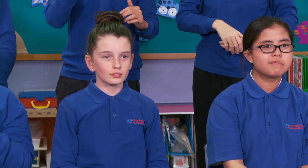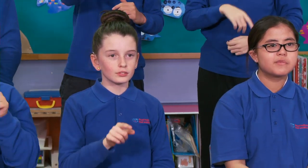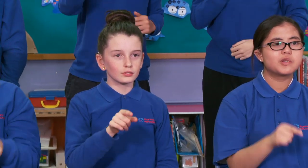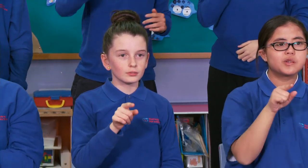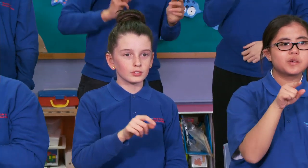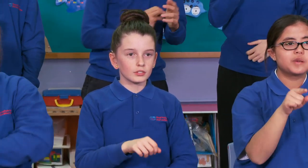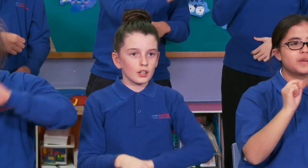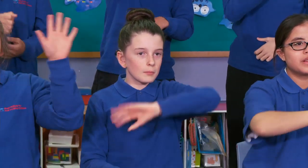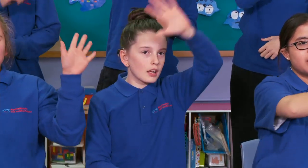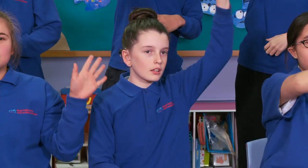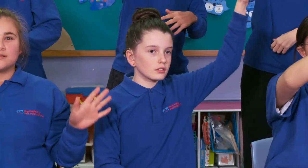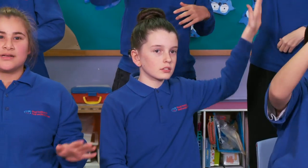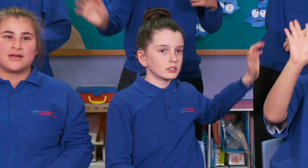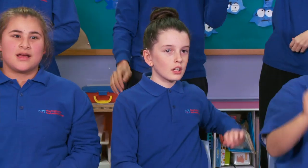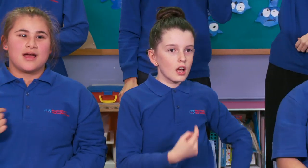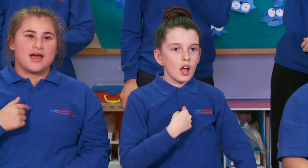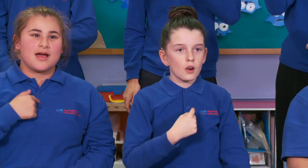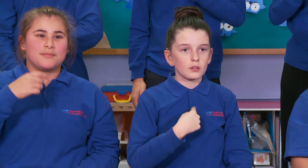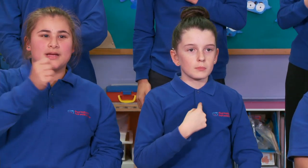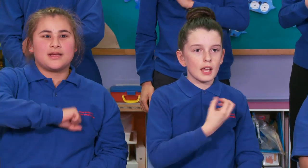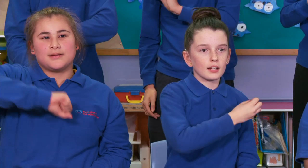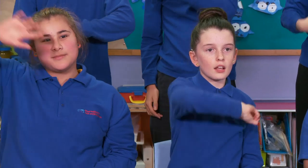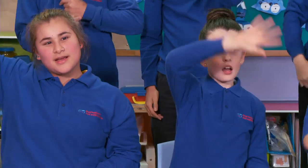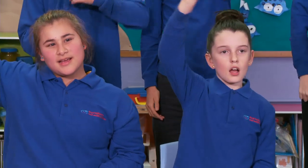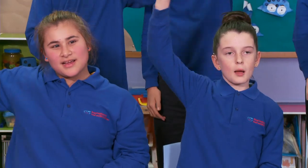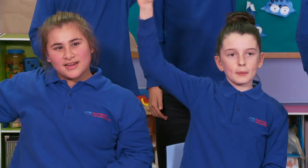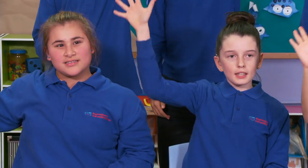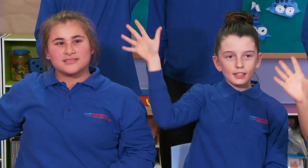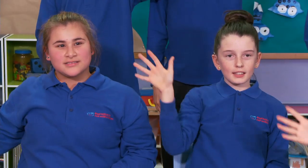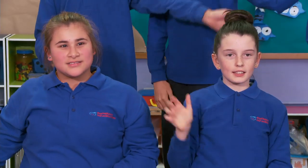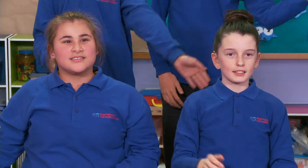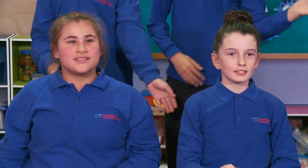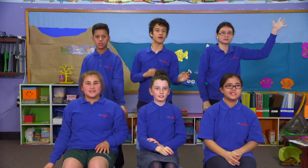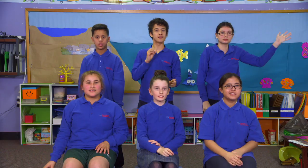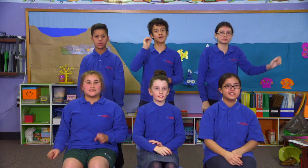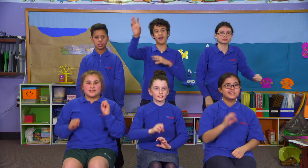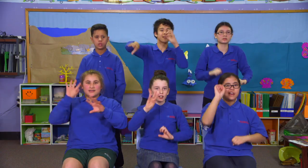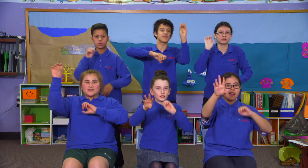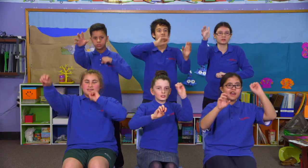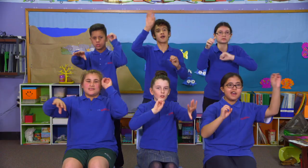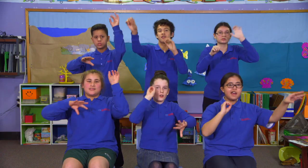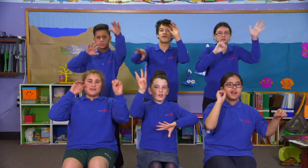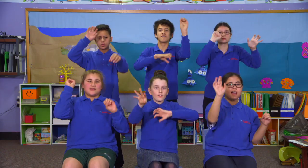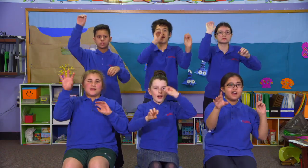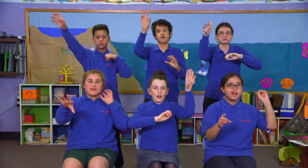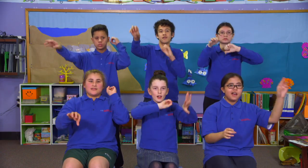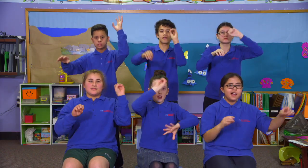You paint the melody, I will paint the harmony. Singing colors all around,